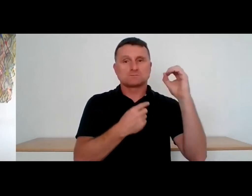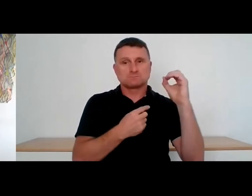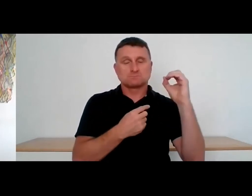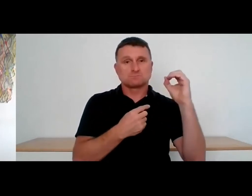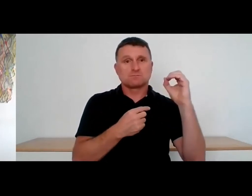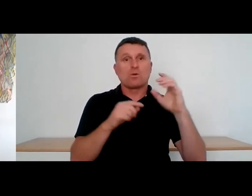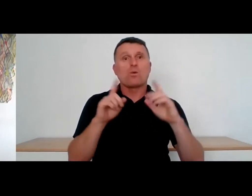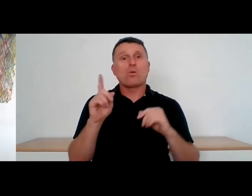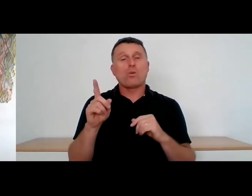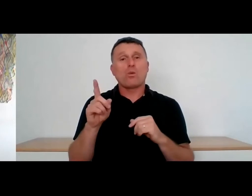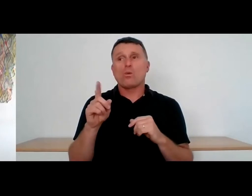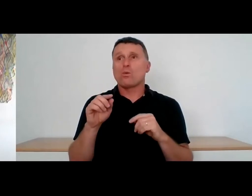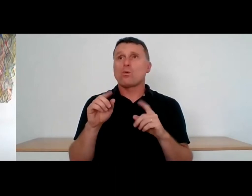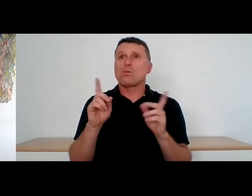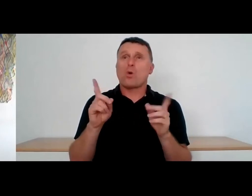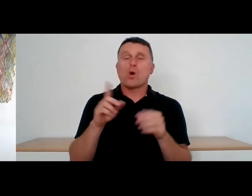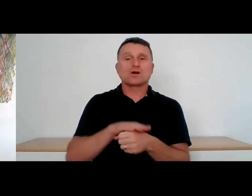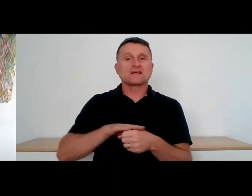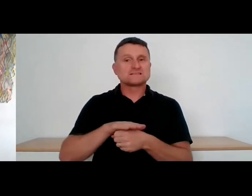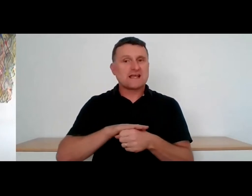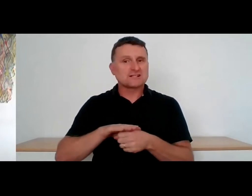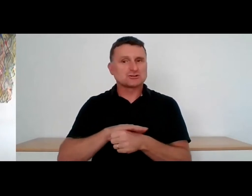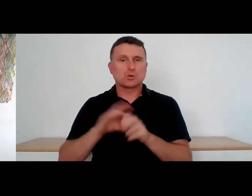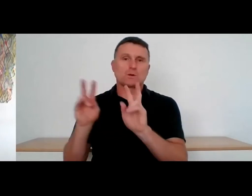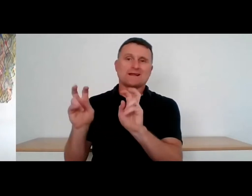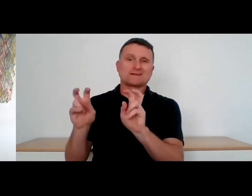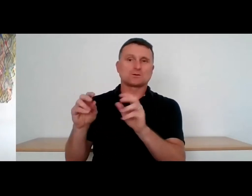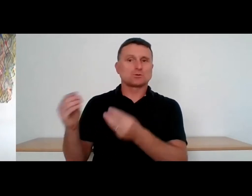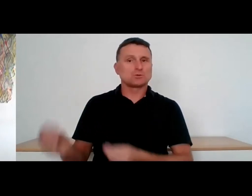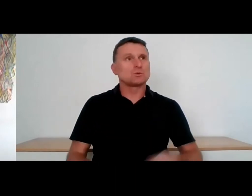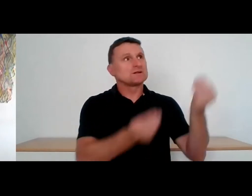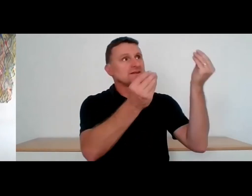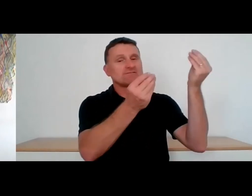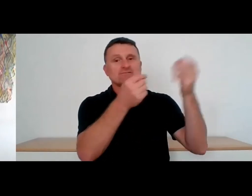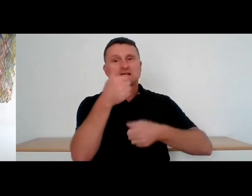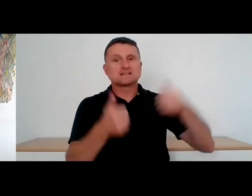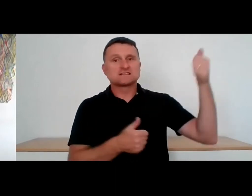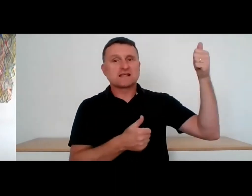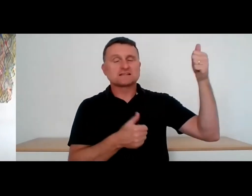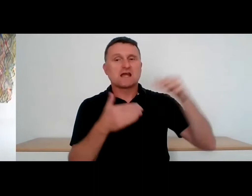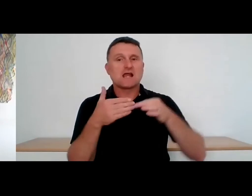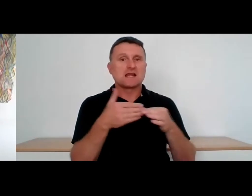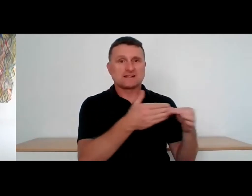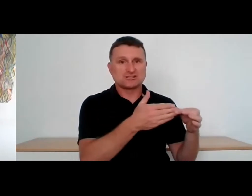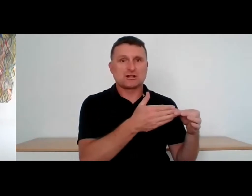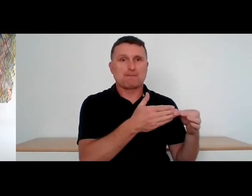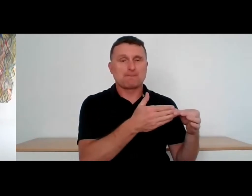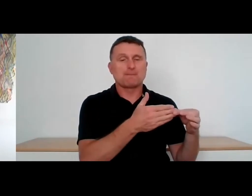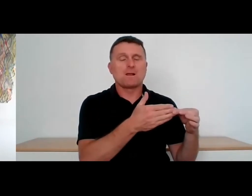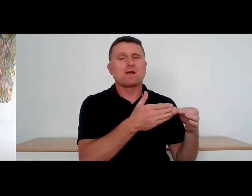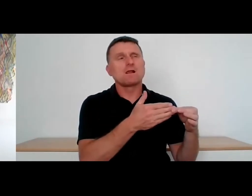List the contextual matters that you think the senior leadership will want to see, such as, on the one hand,